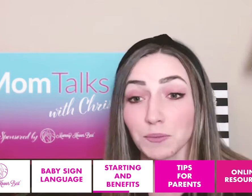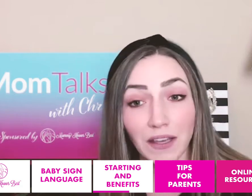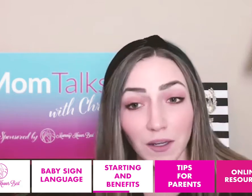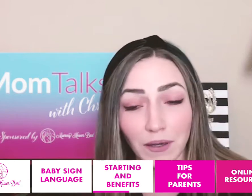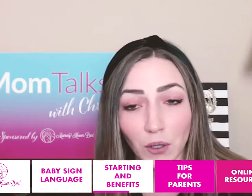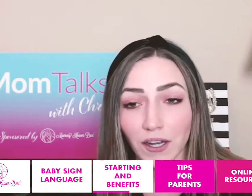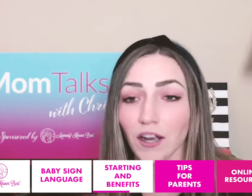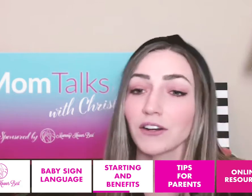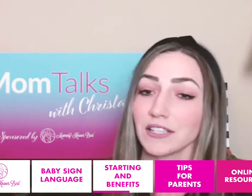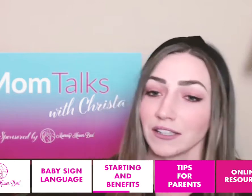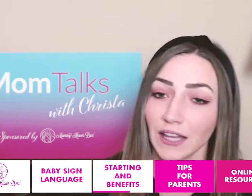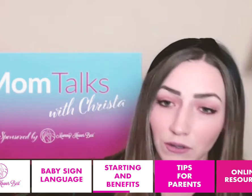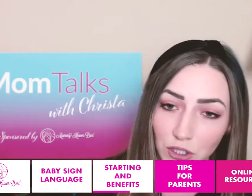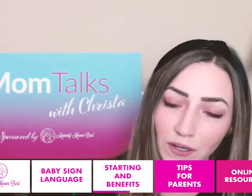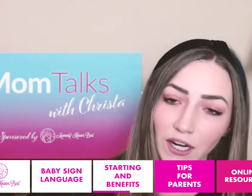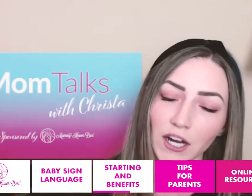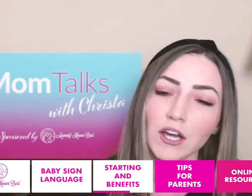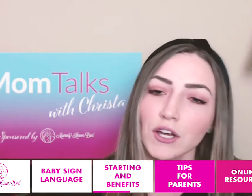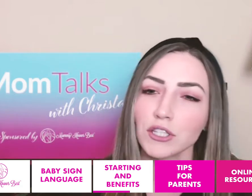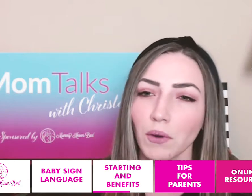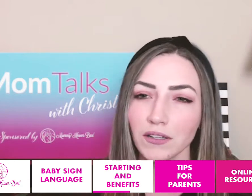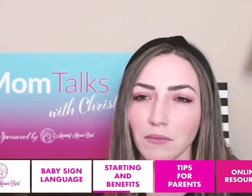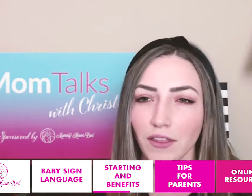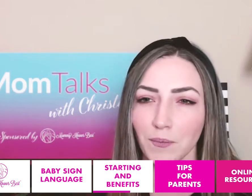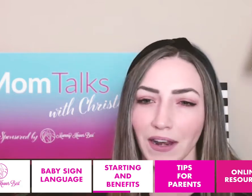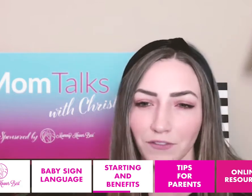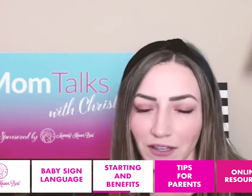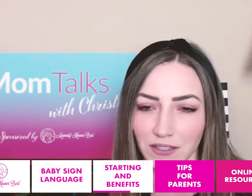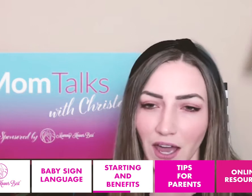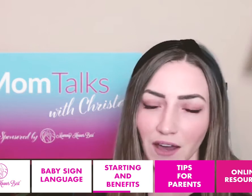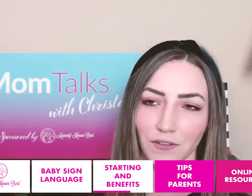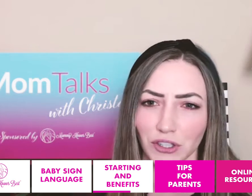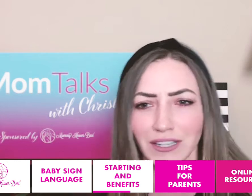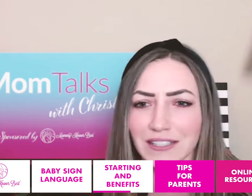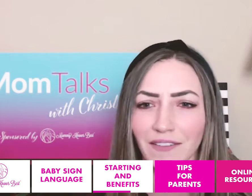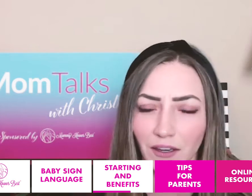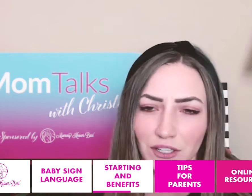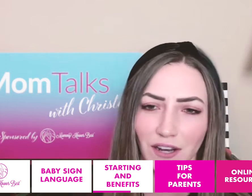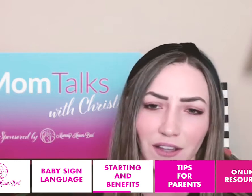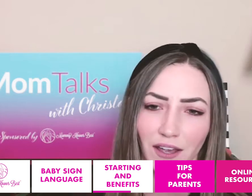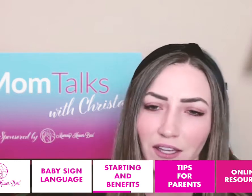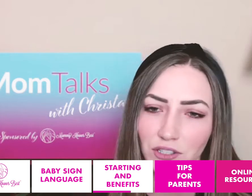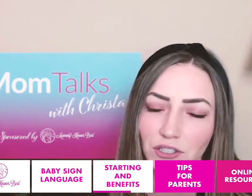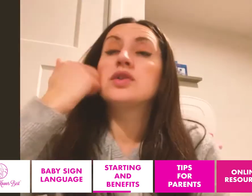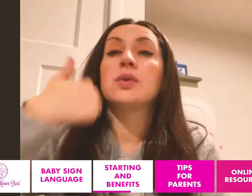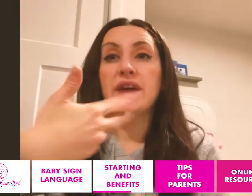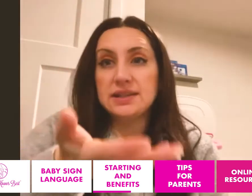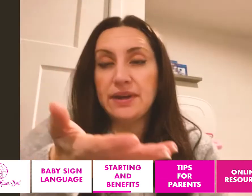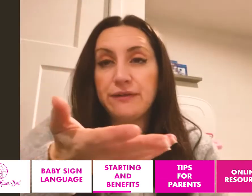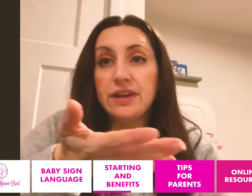little bit quicker, understand language quicker. So what are some other benefits of learning sign language at a young age? So that's a benefit, is that